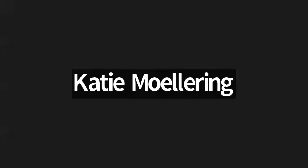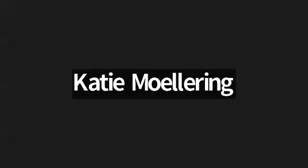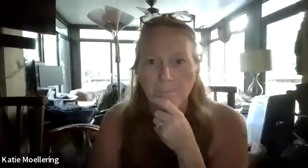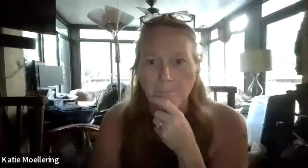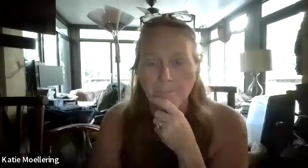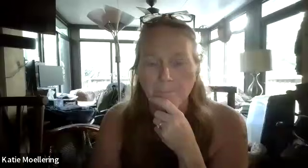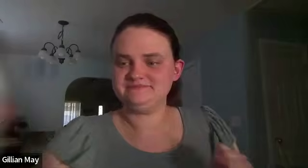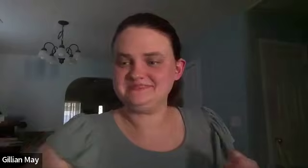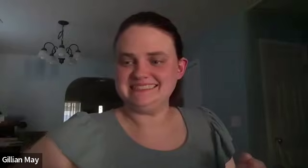Perfect.